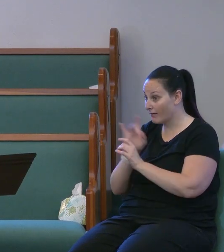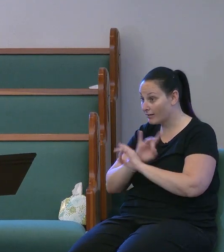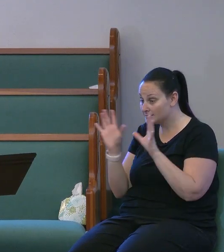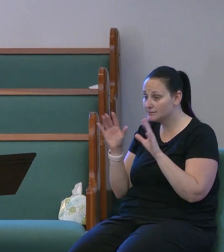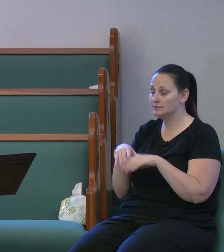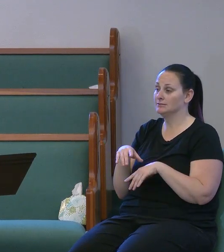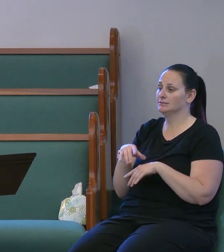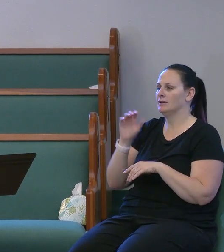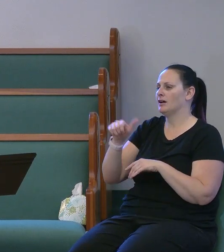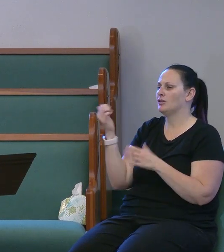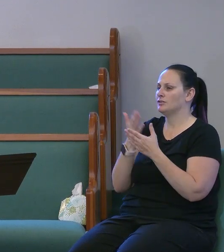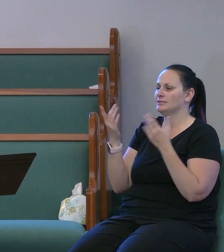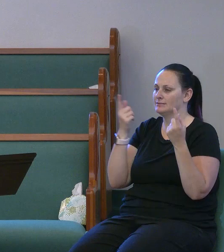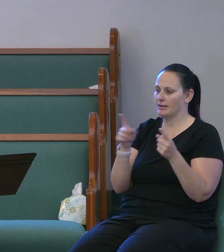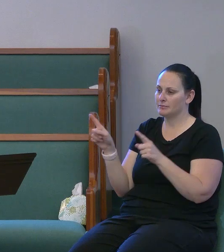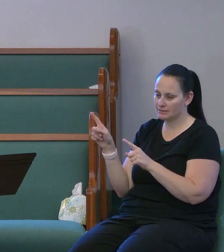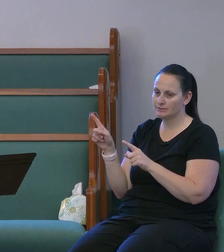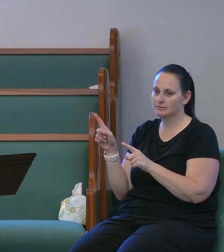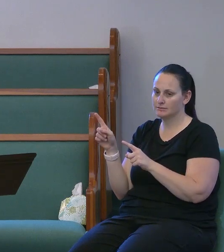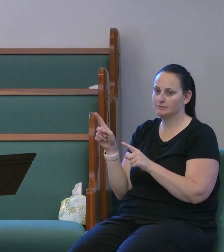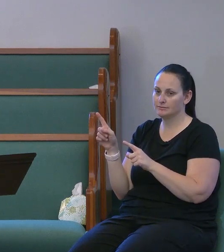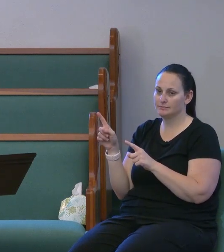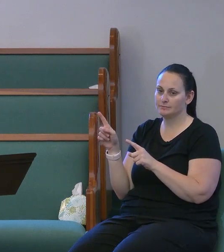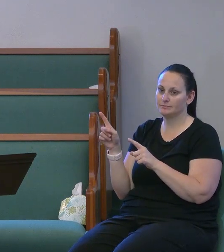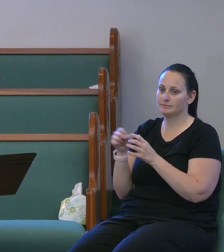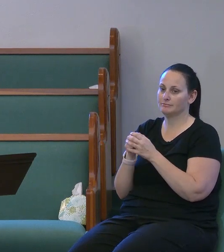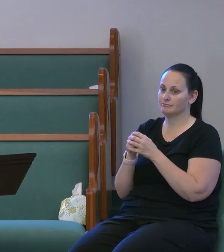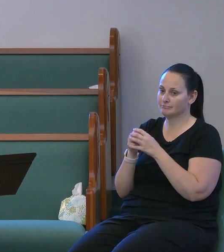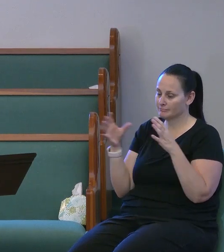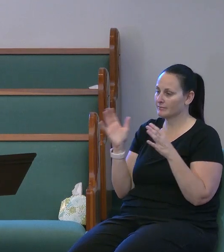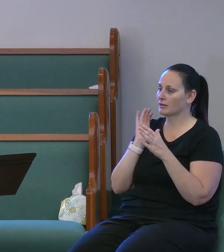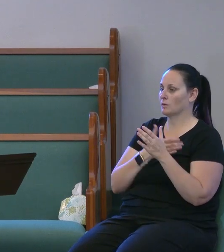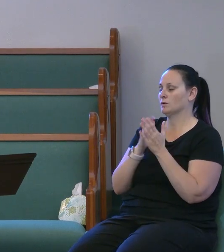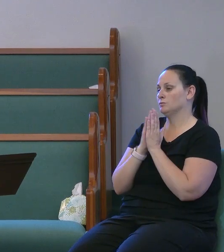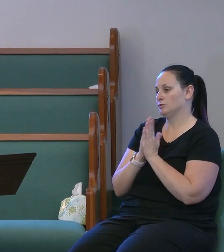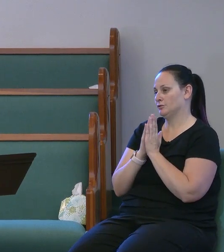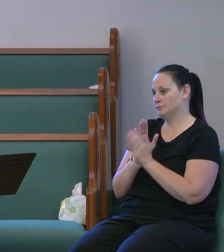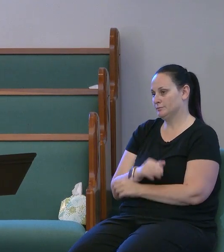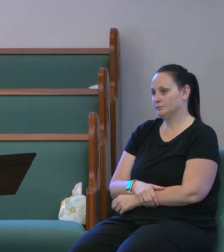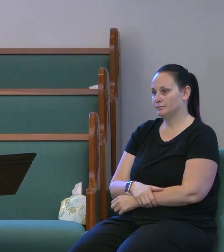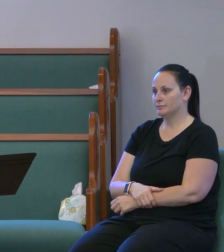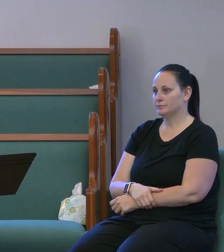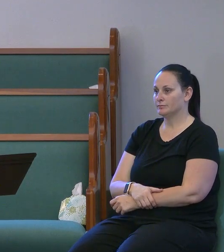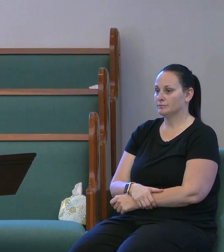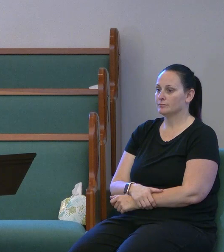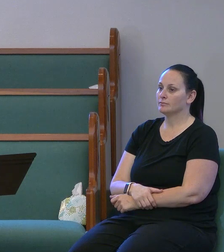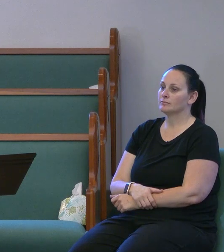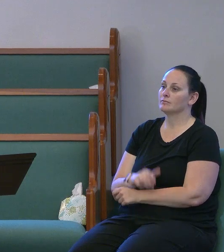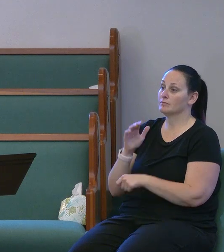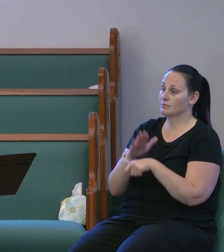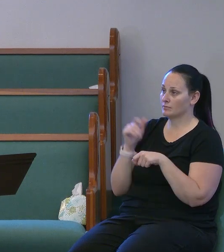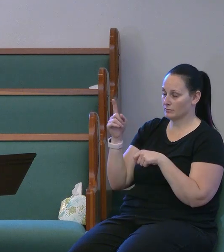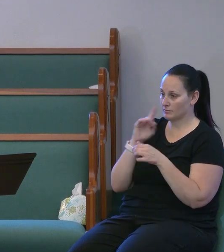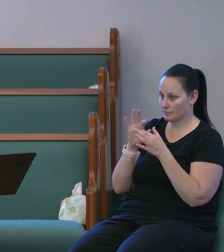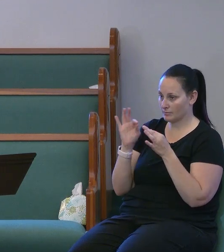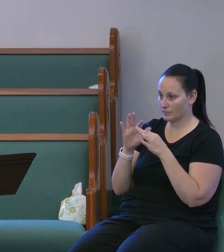many other things that have occurred. Expand our prayer. We recall that you said, when